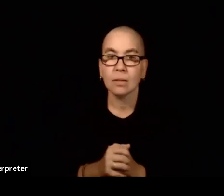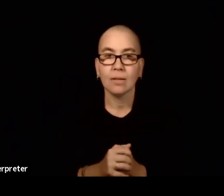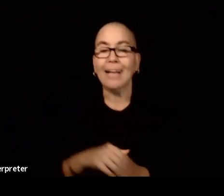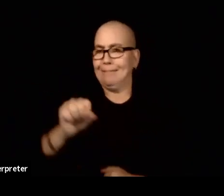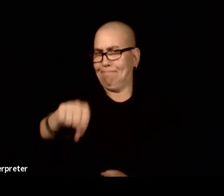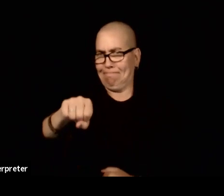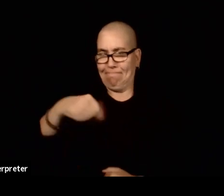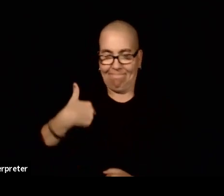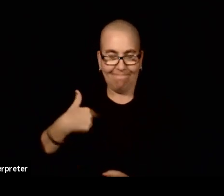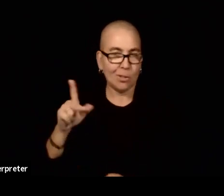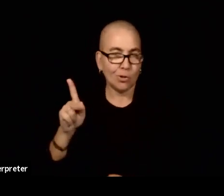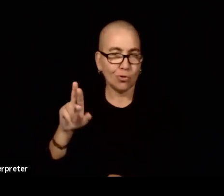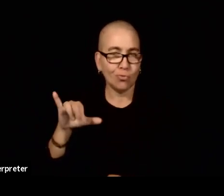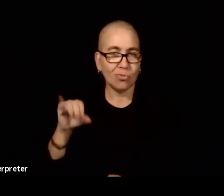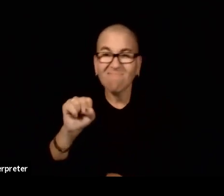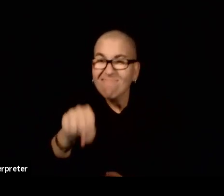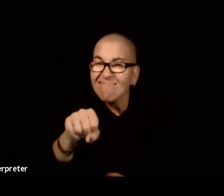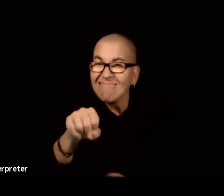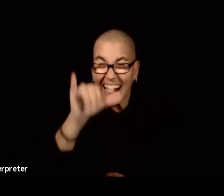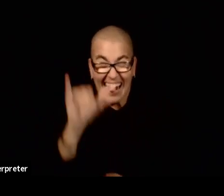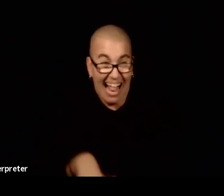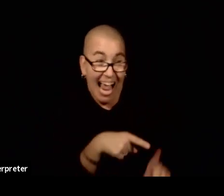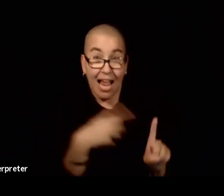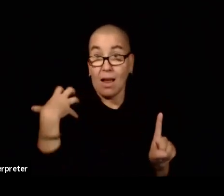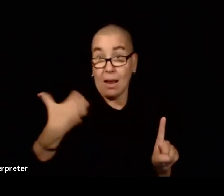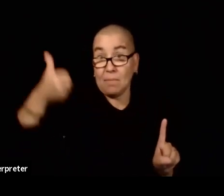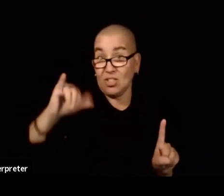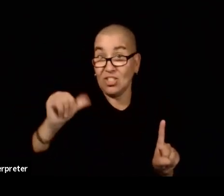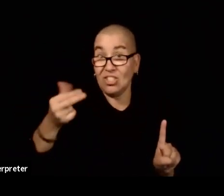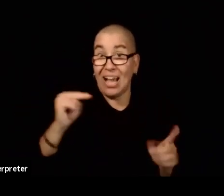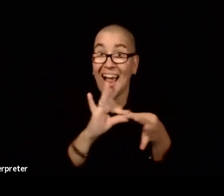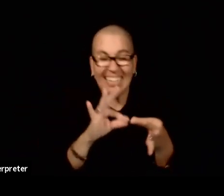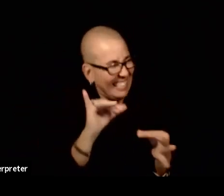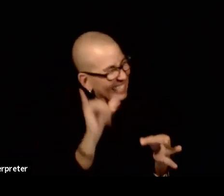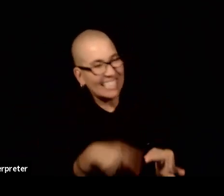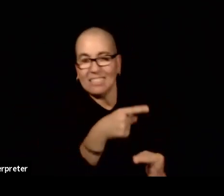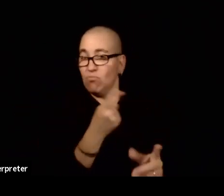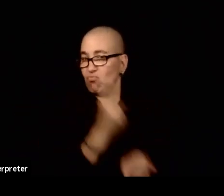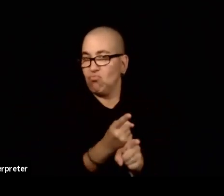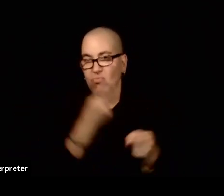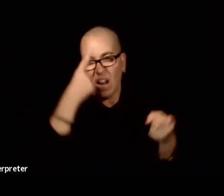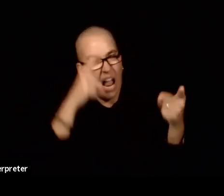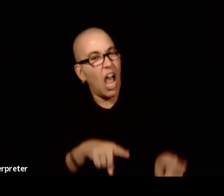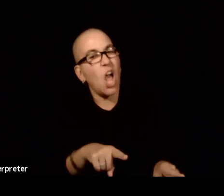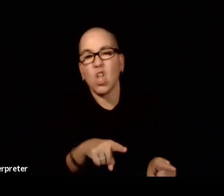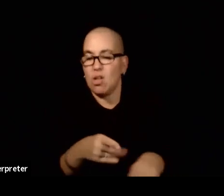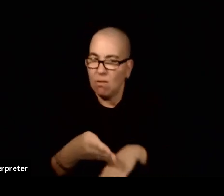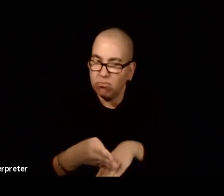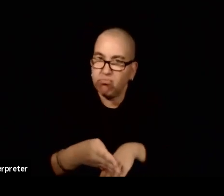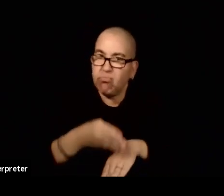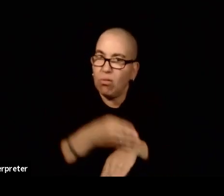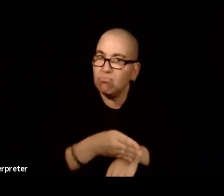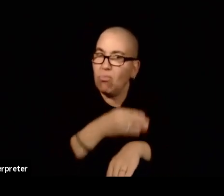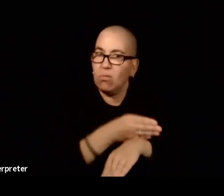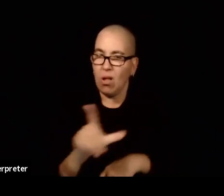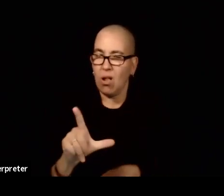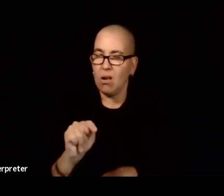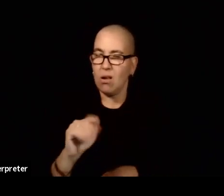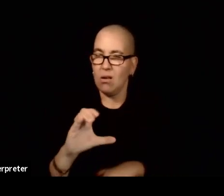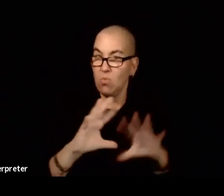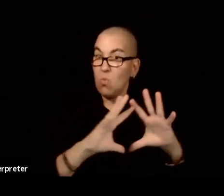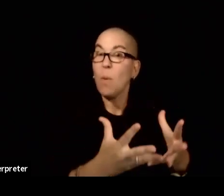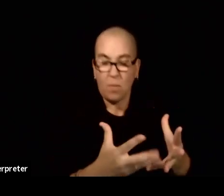just said related to the improvements in long-term care are right on, and we're really pleased to see reduction